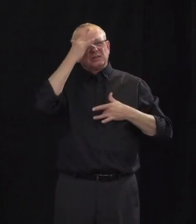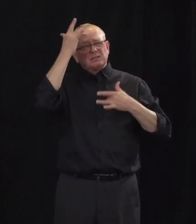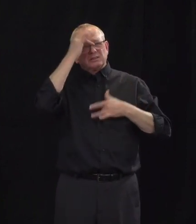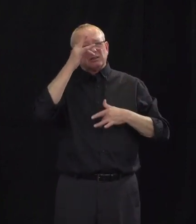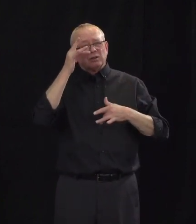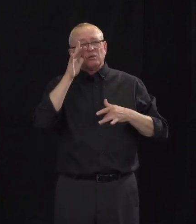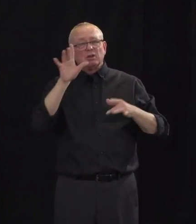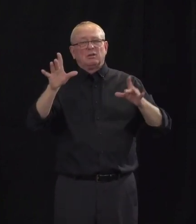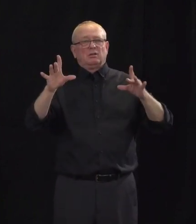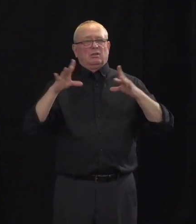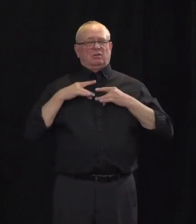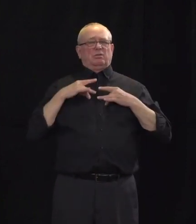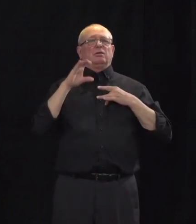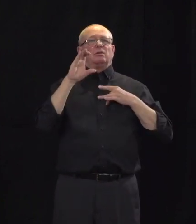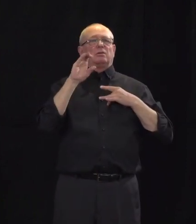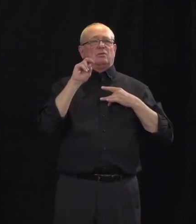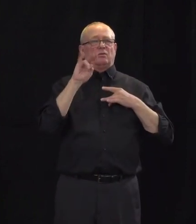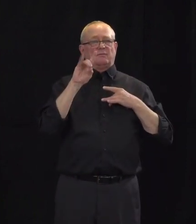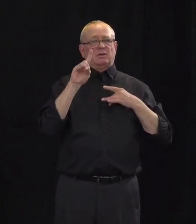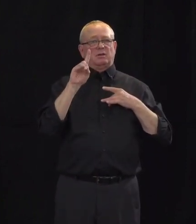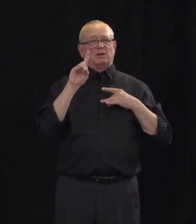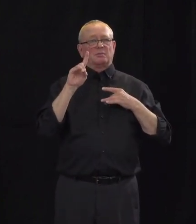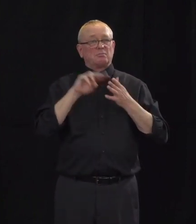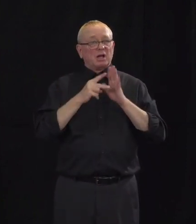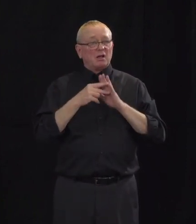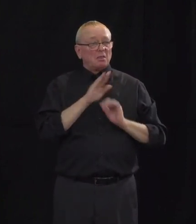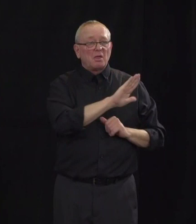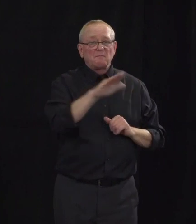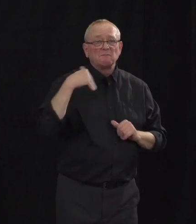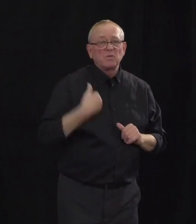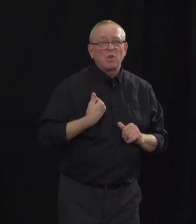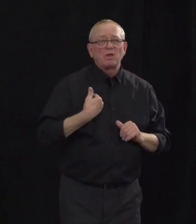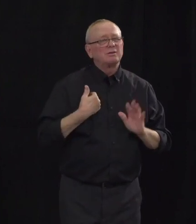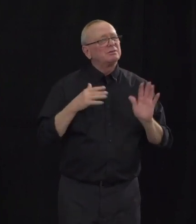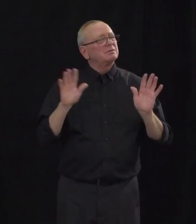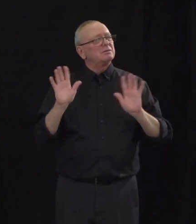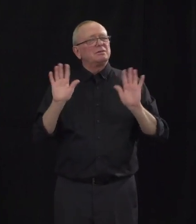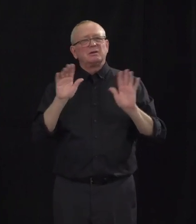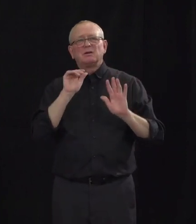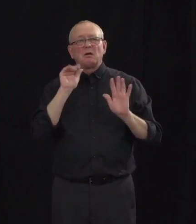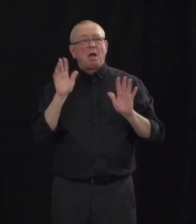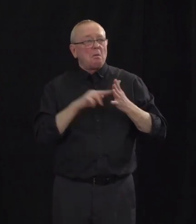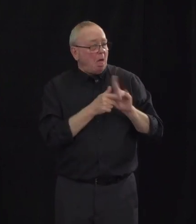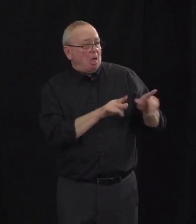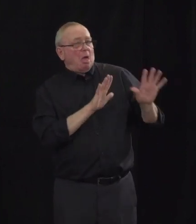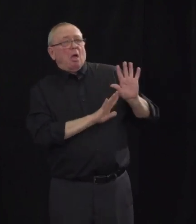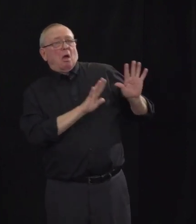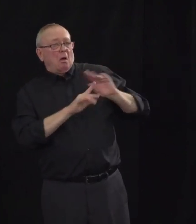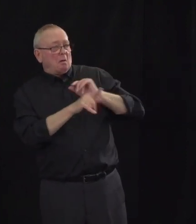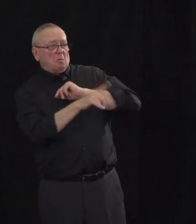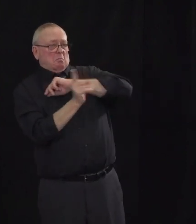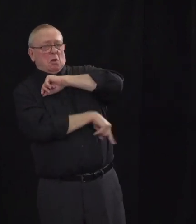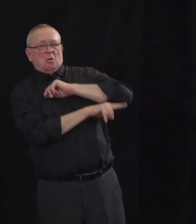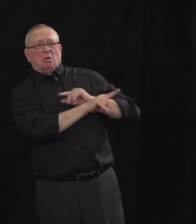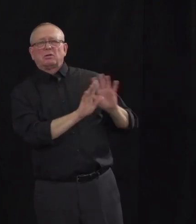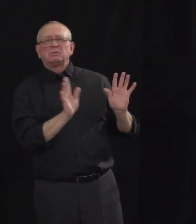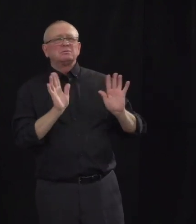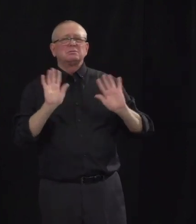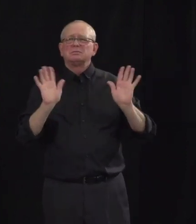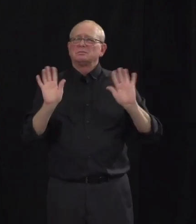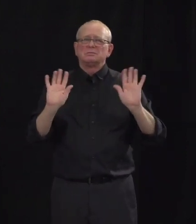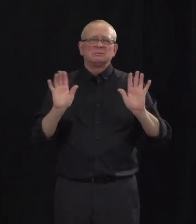urge you to reach out to those you know who are feeling unwell and try to support them, perhaps by texting, calling, or dropping off